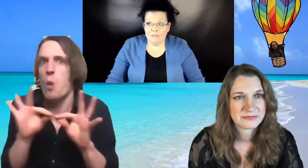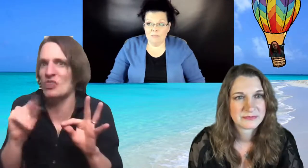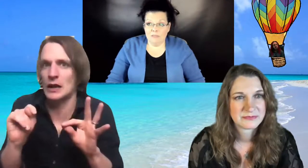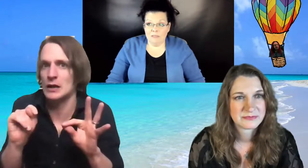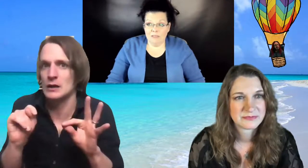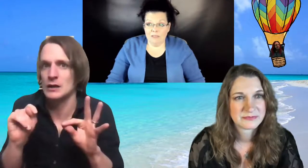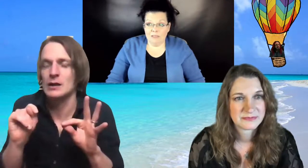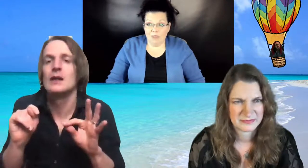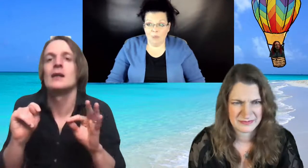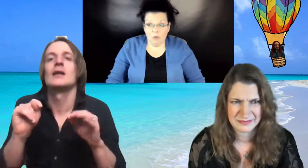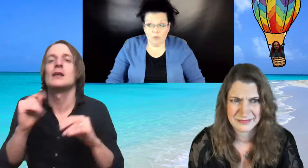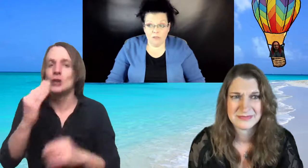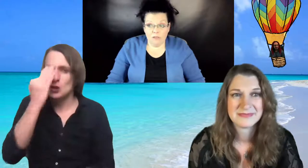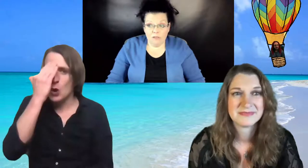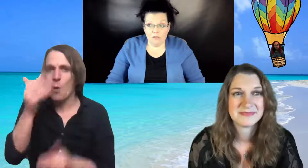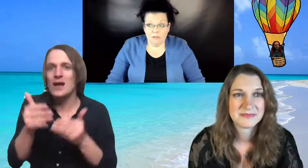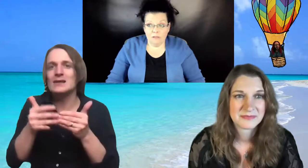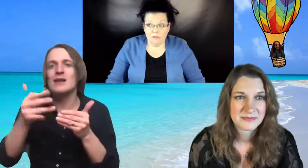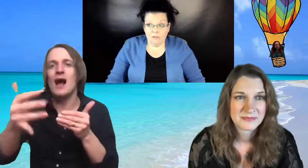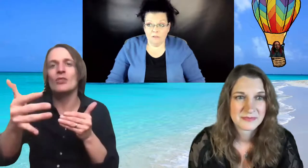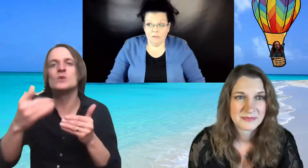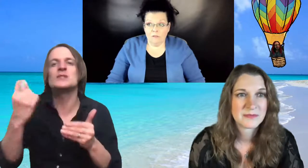It doesn't mean that it's not worth it.